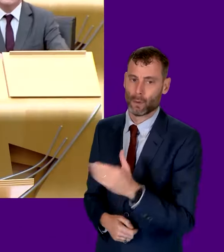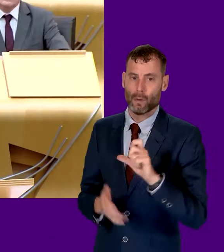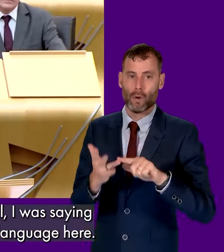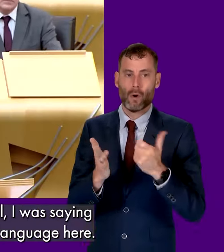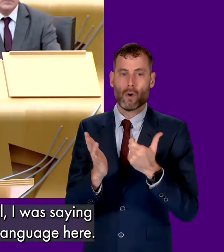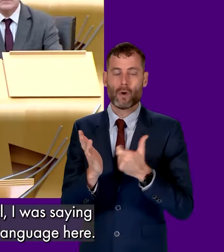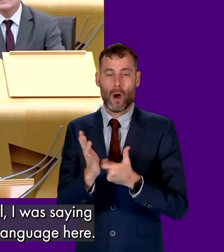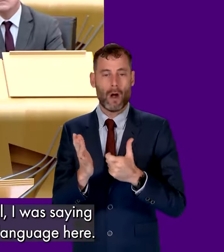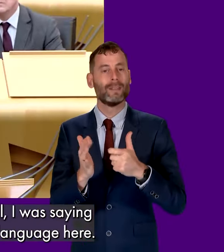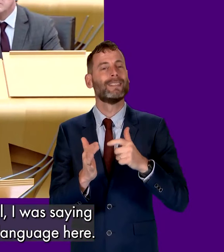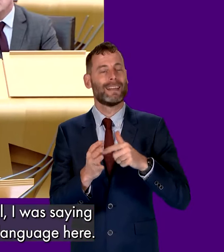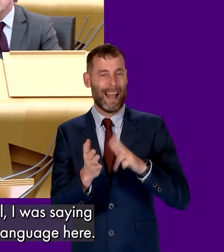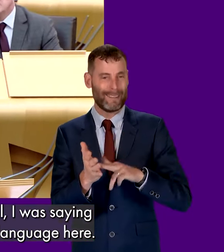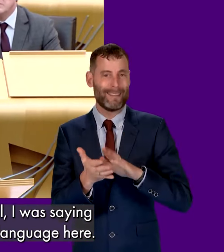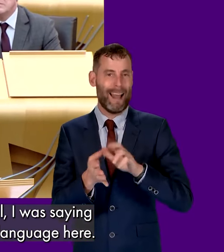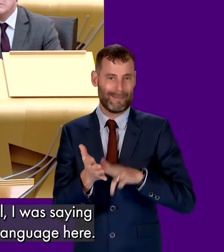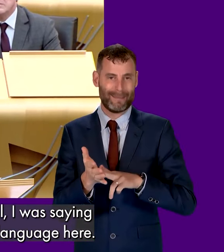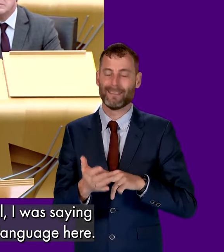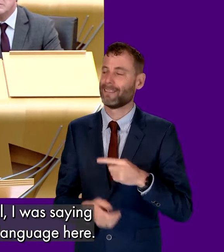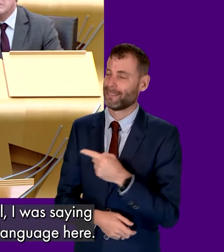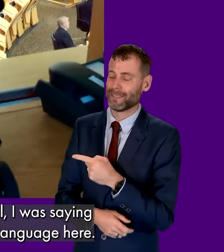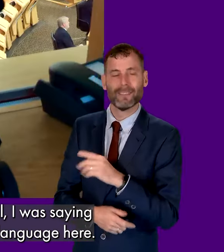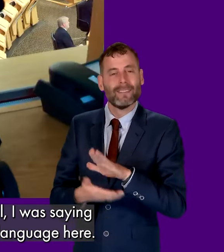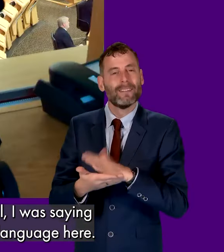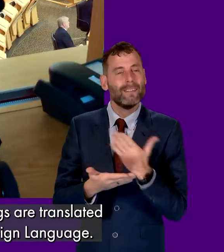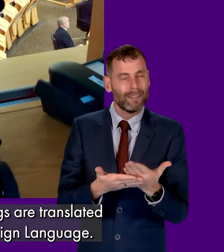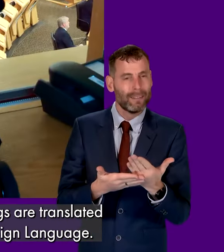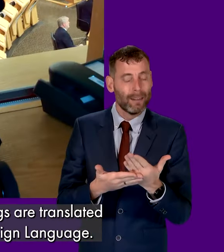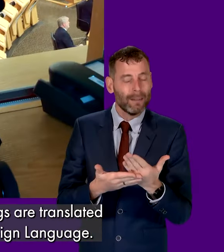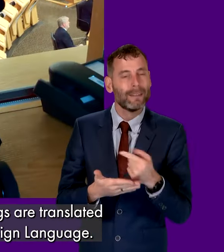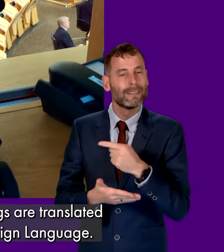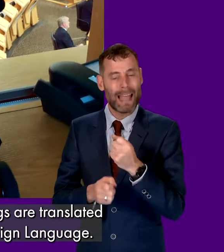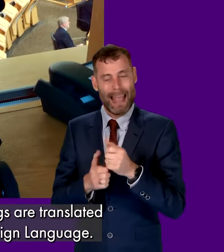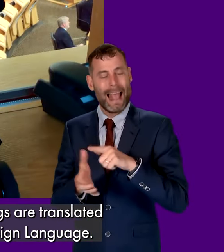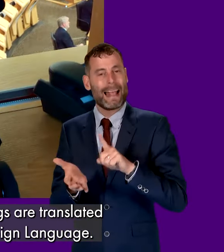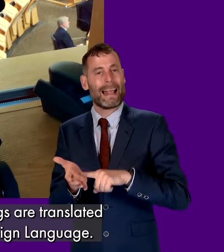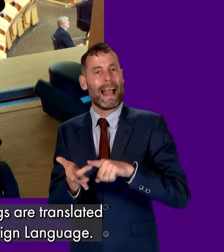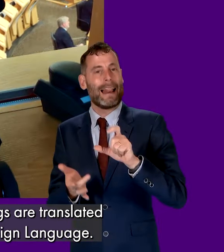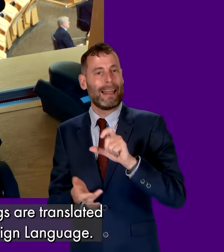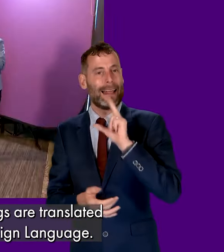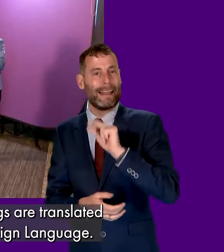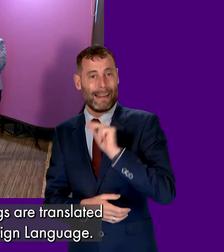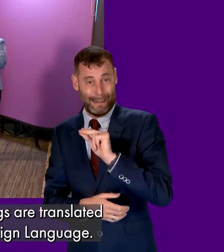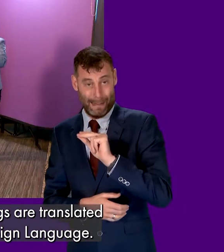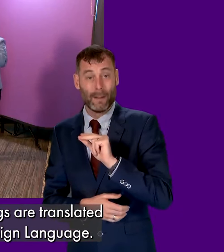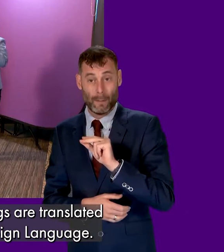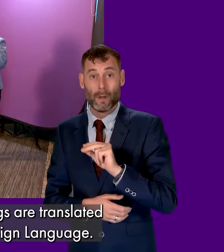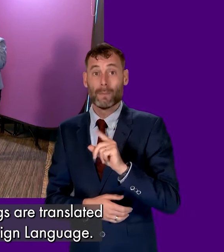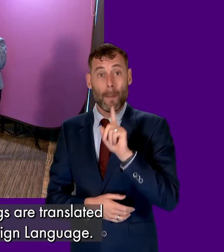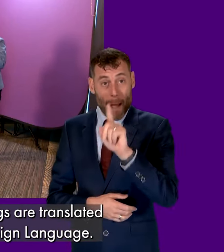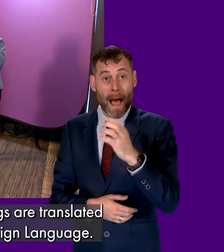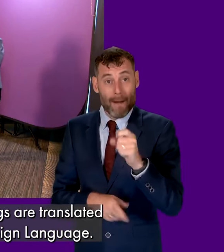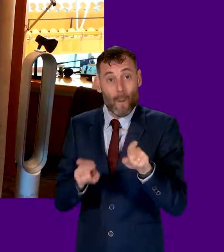Didn't catch that? Well, I was saying there's more than one language here. Some of our proceedings are translated into Gaelic or British Sign